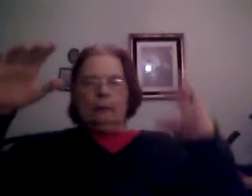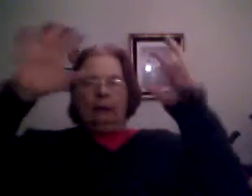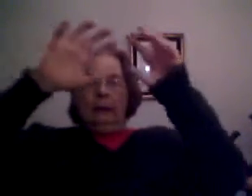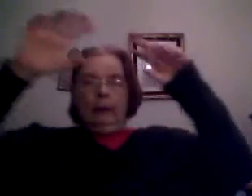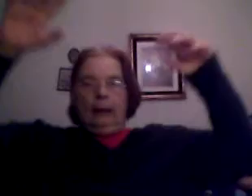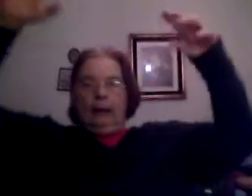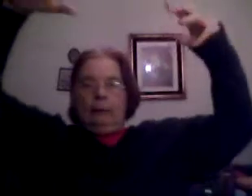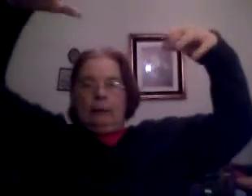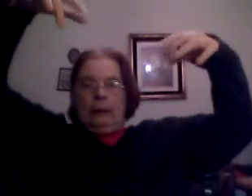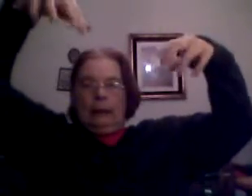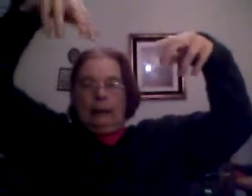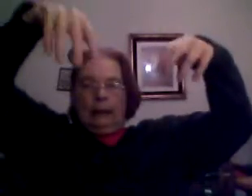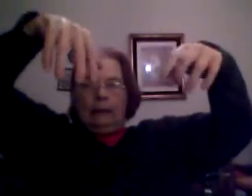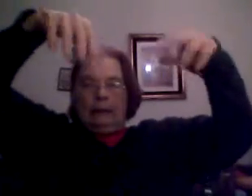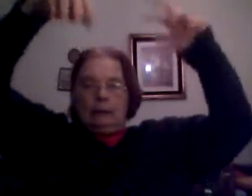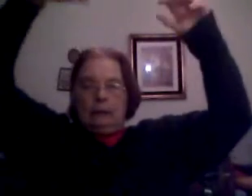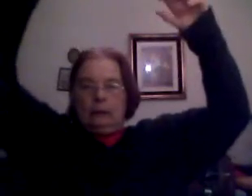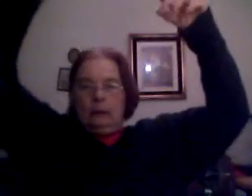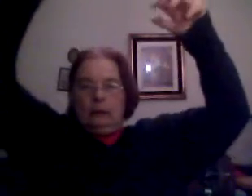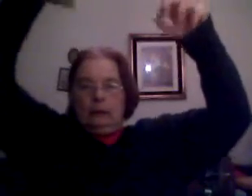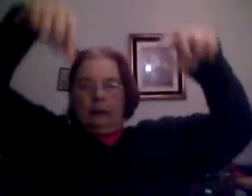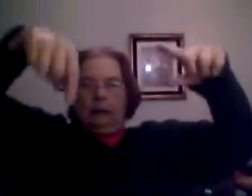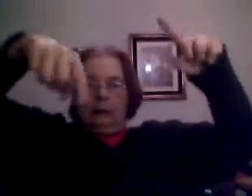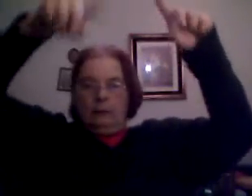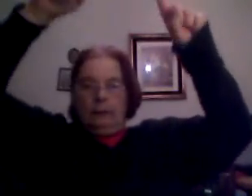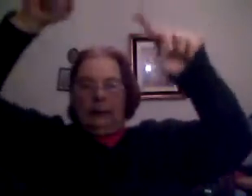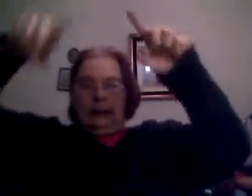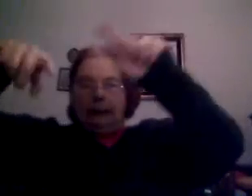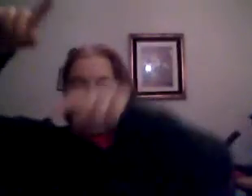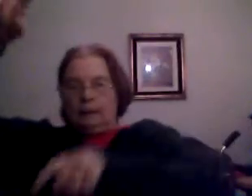And in caves, stalactites. Be ice.